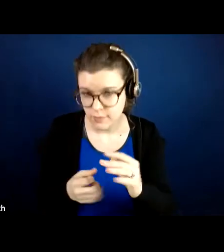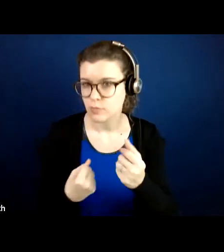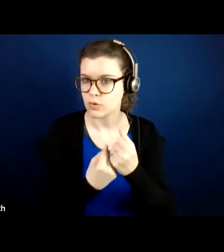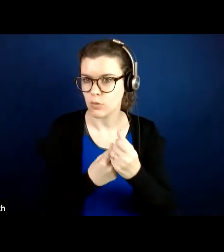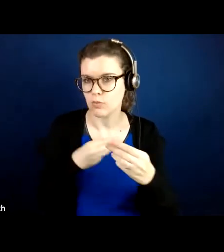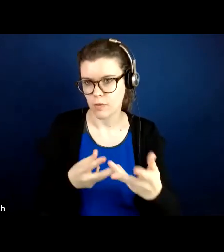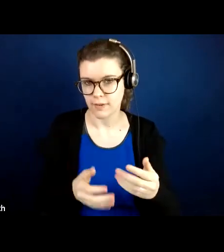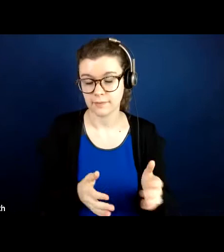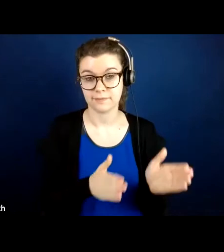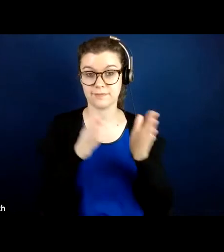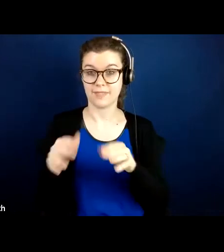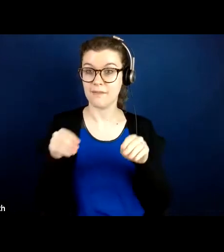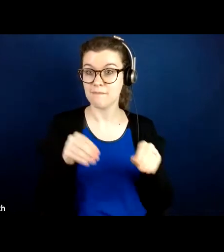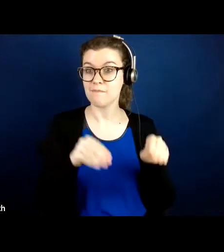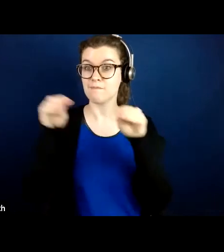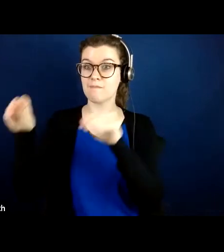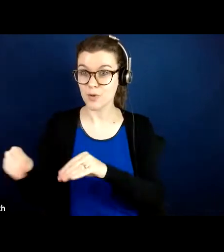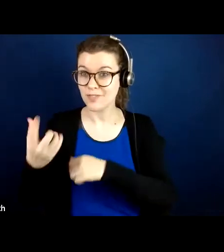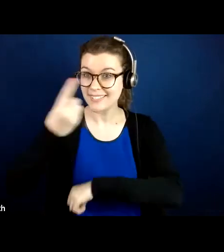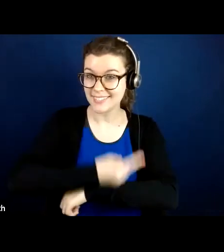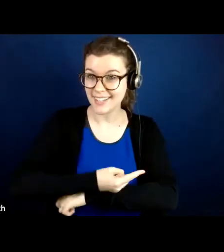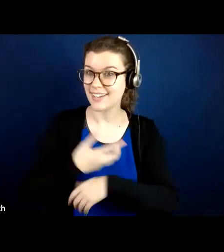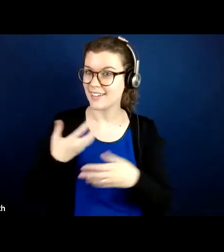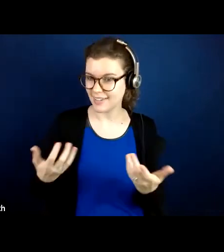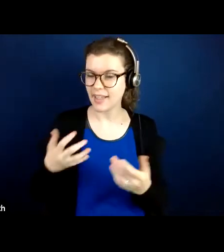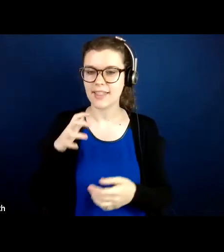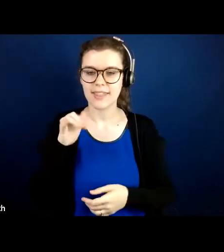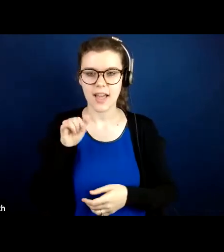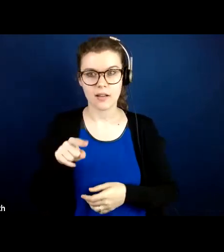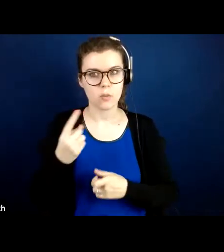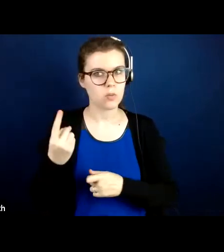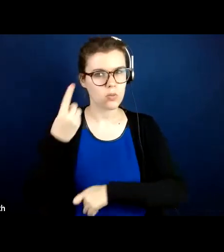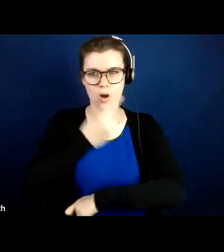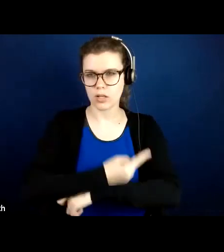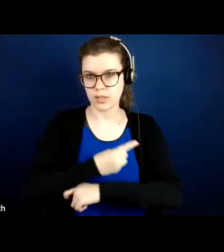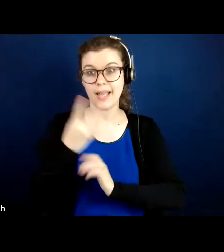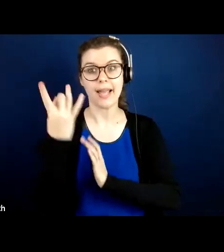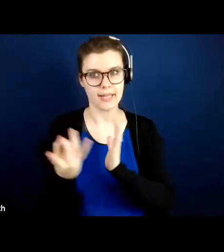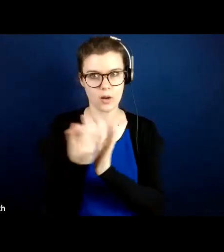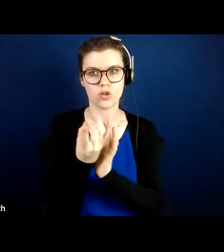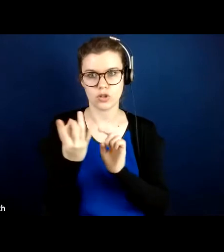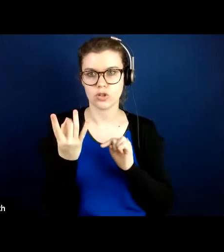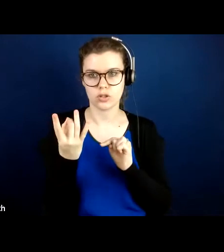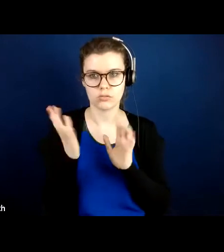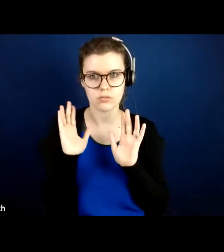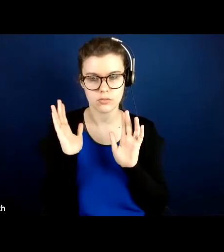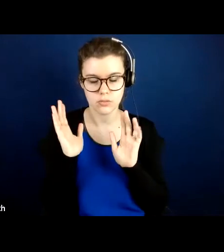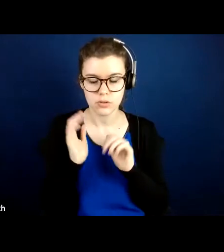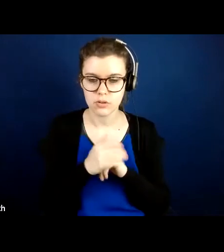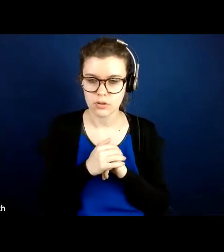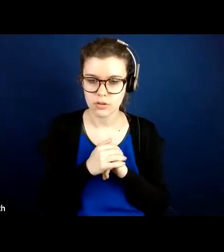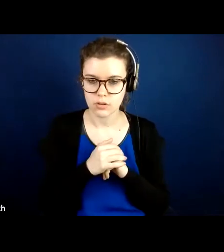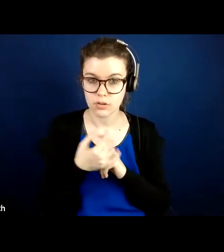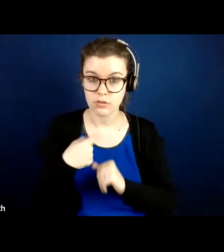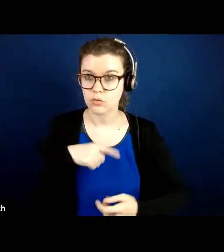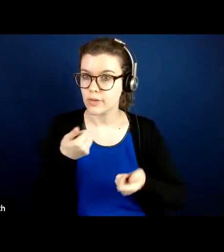And then it's move-in day. This is a whole day, that's 8 hours. We try